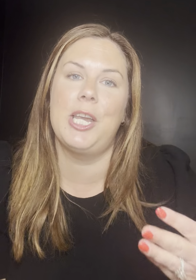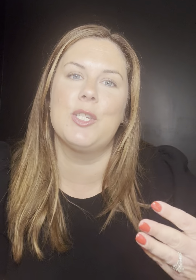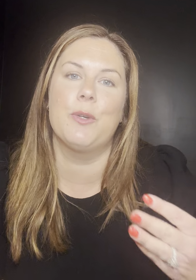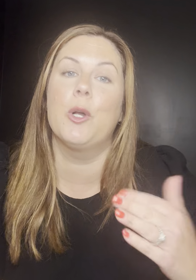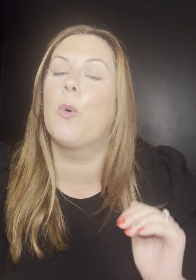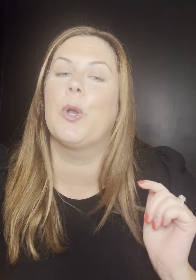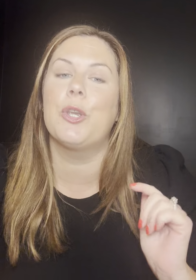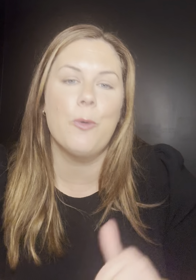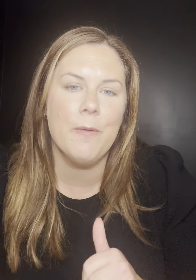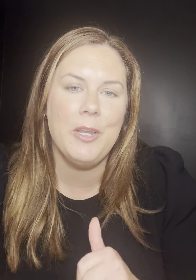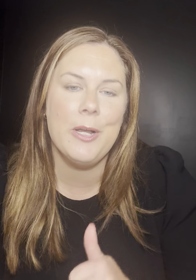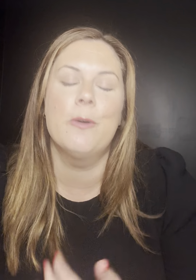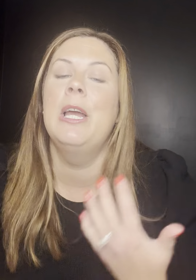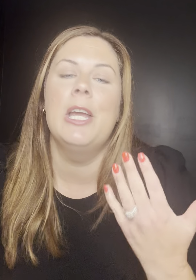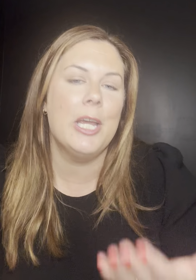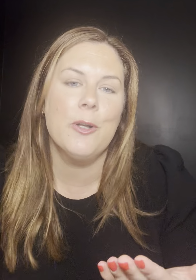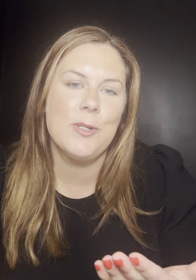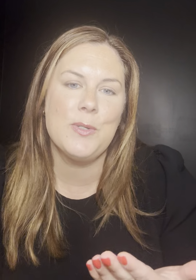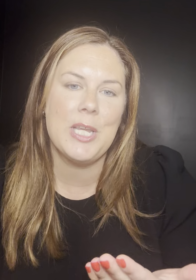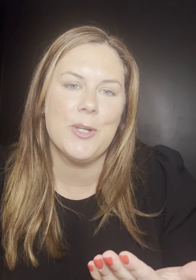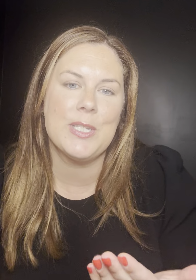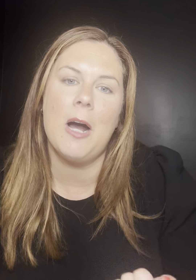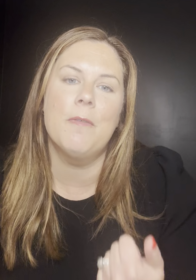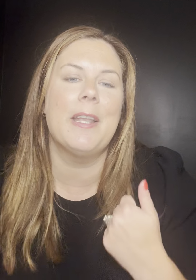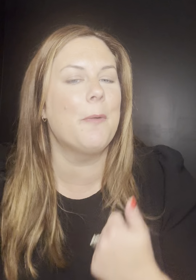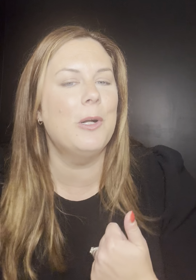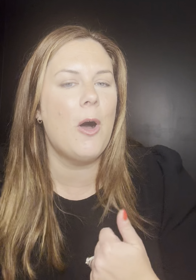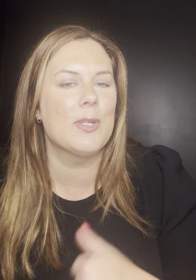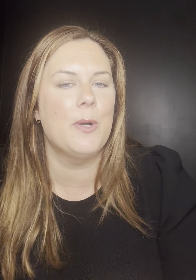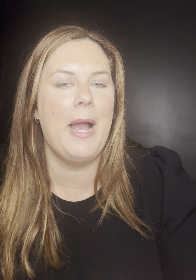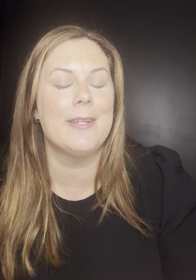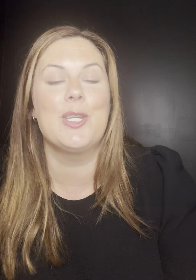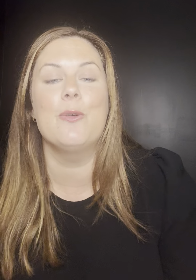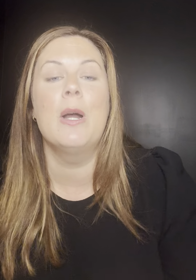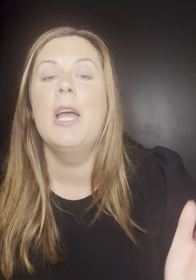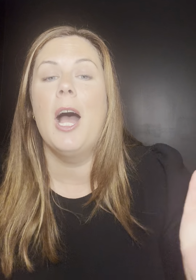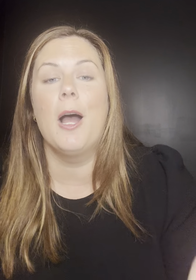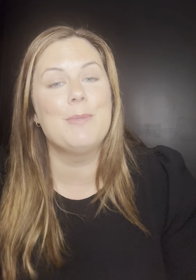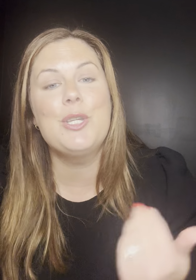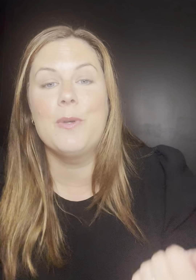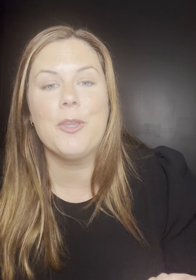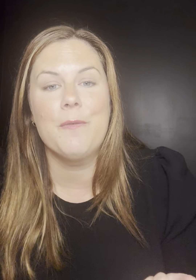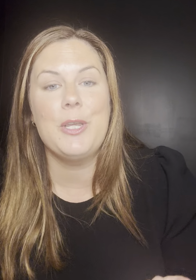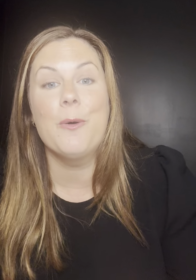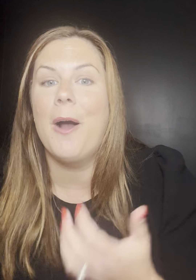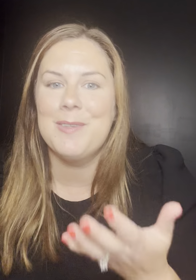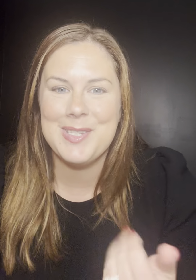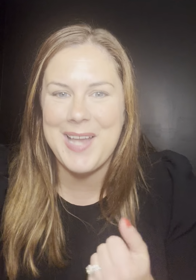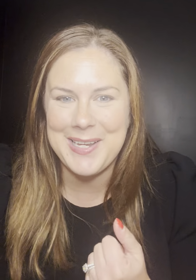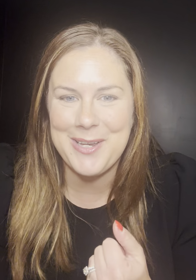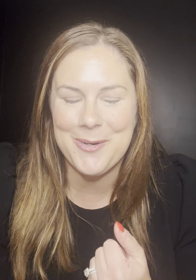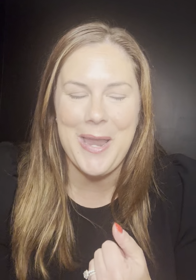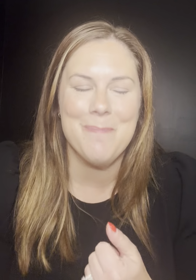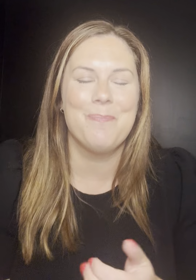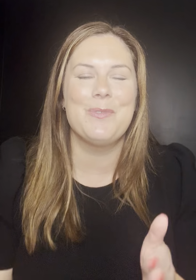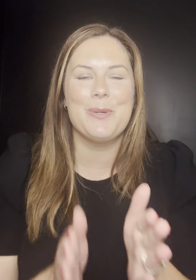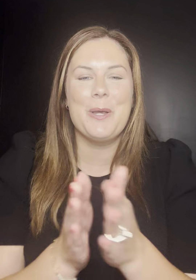to record your video introducing yourself. And I will also ask you to do another video of signing your name. So here we